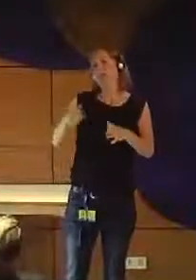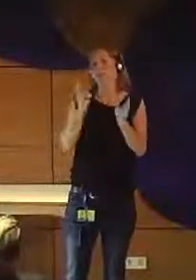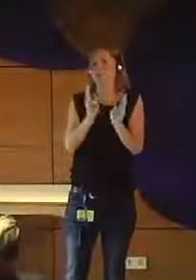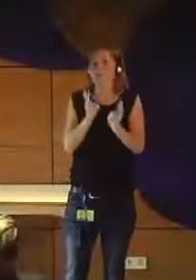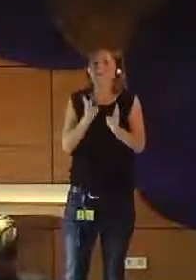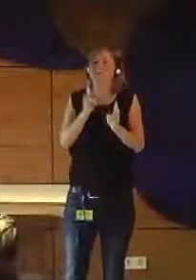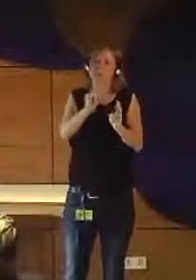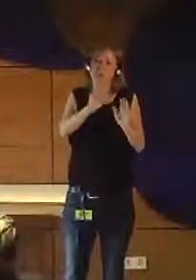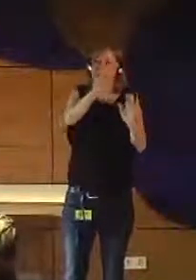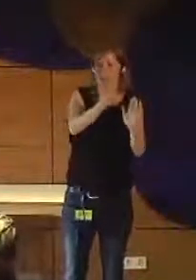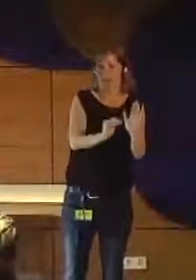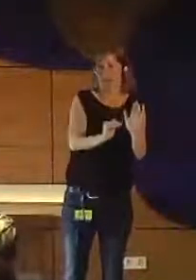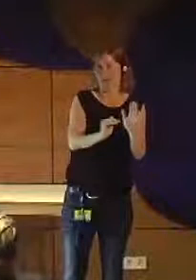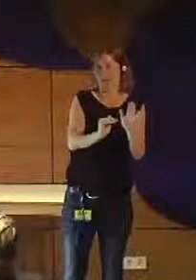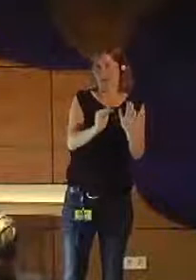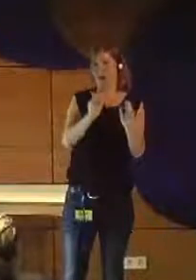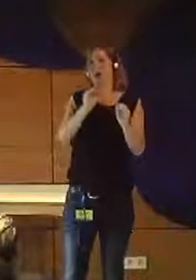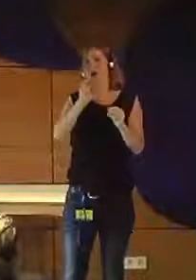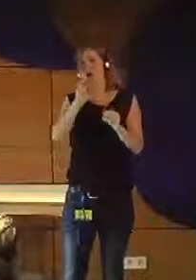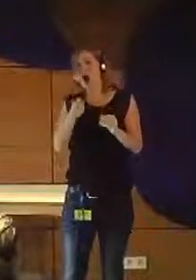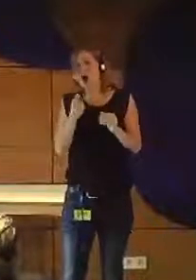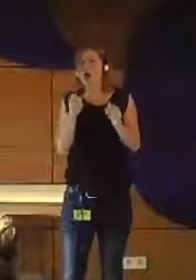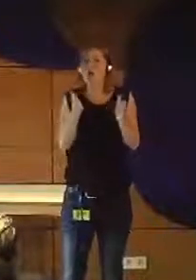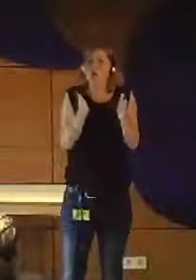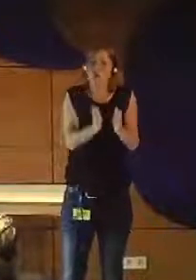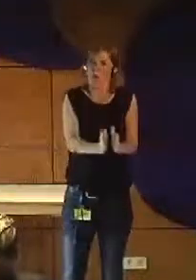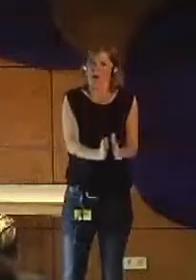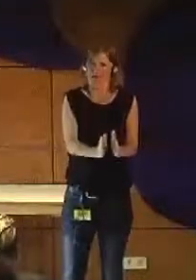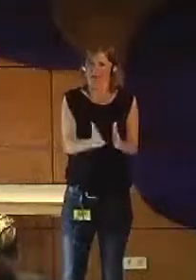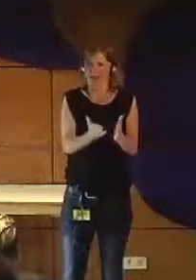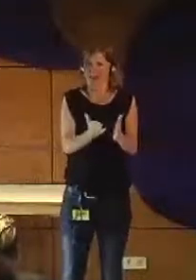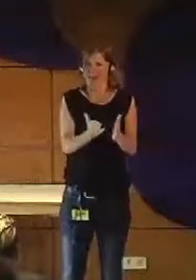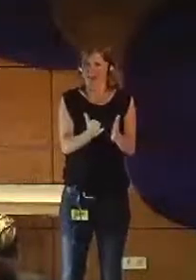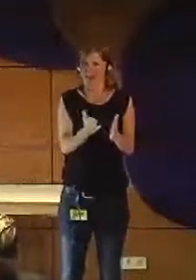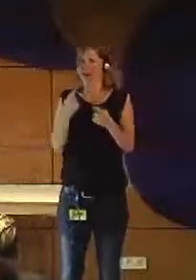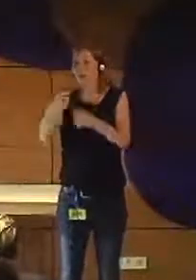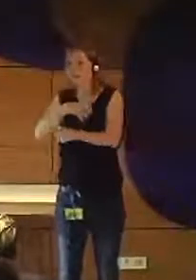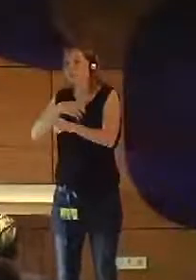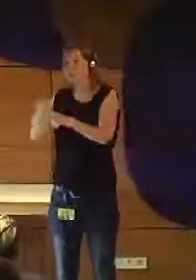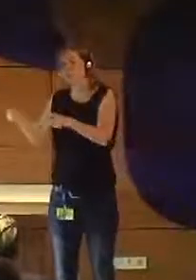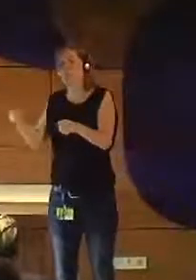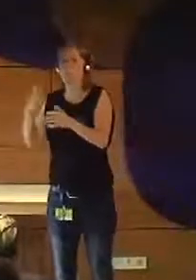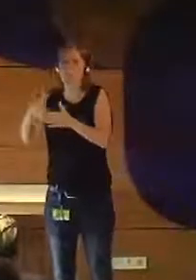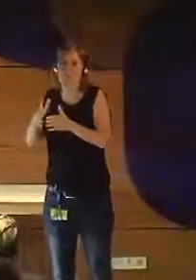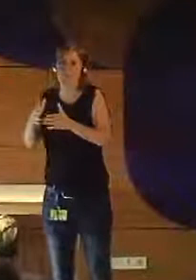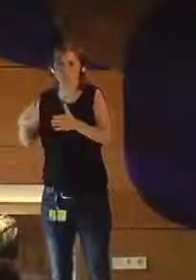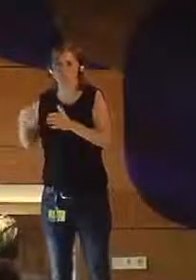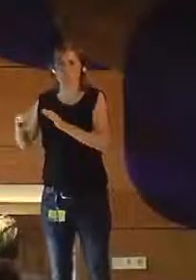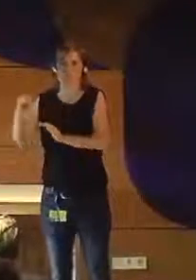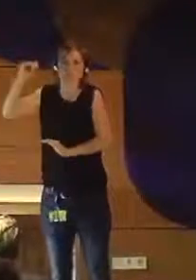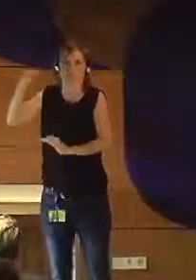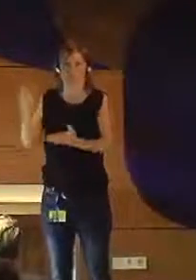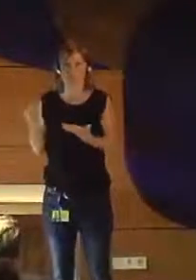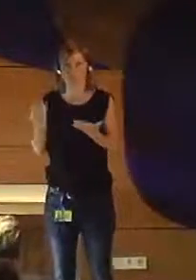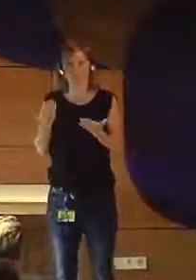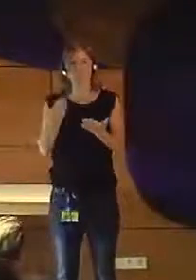They tended to be a bit thinner. And so the numbers that you start to worry about is 1